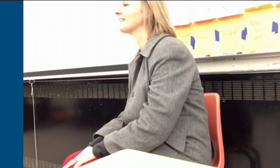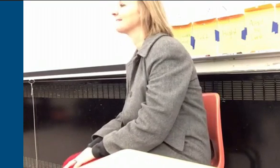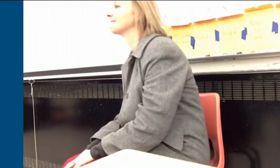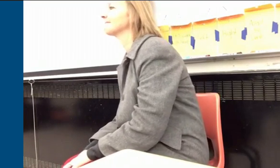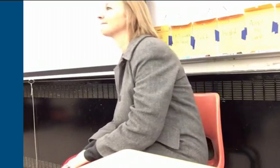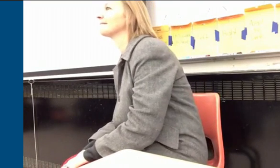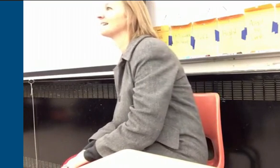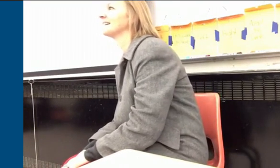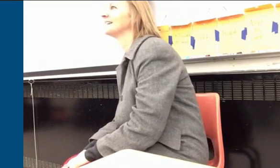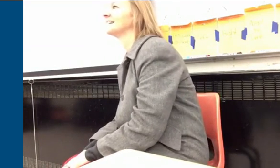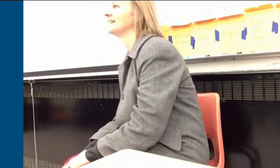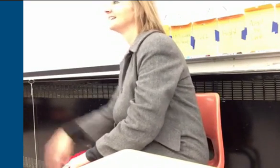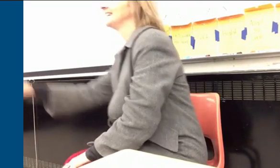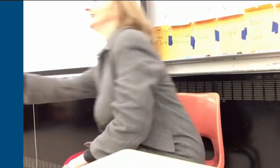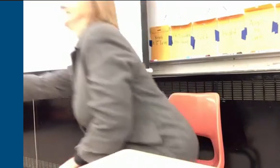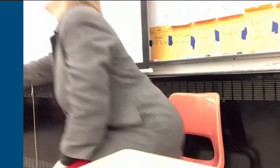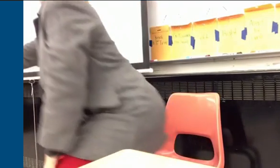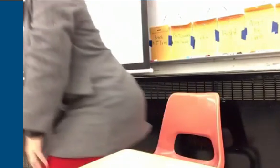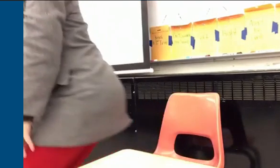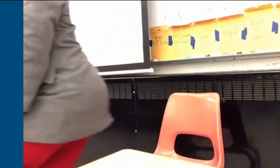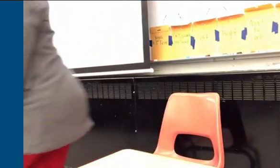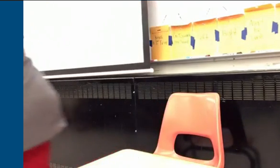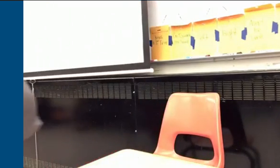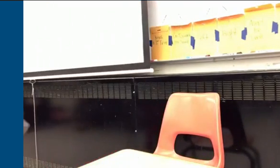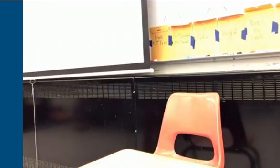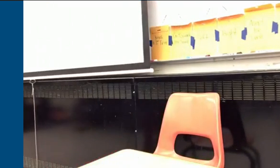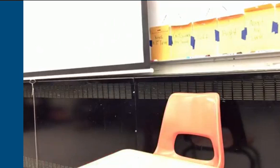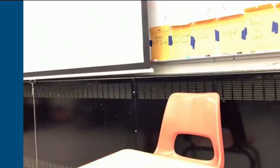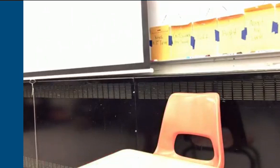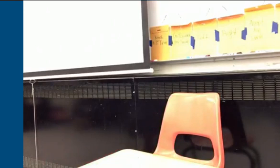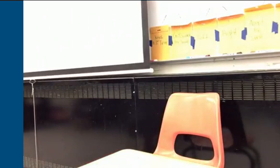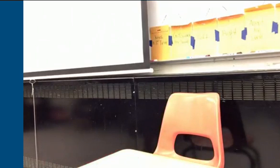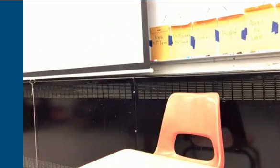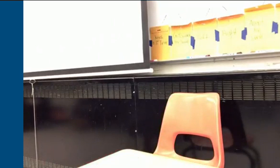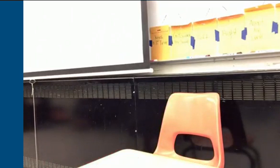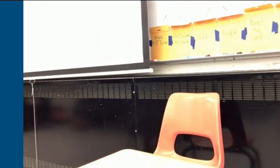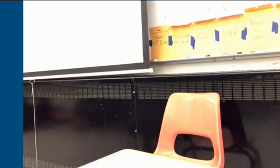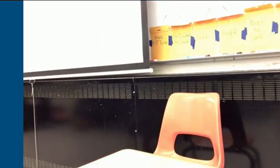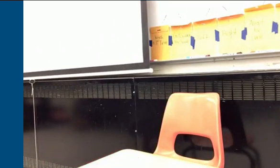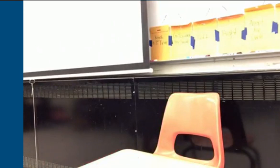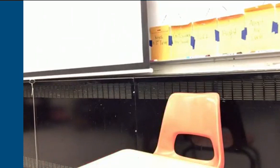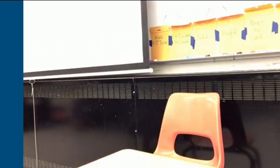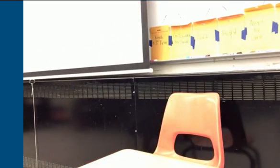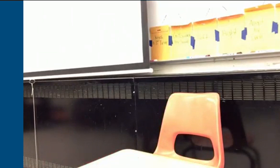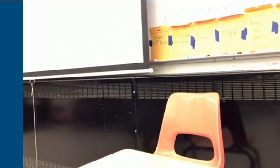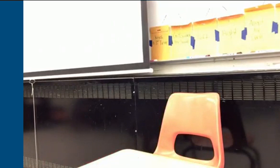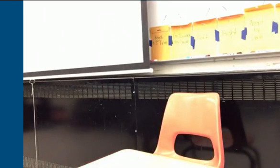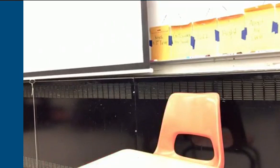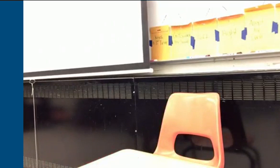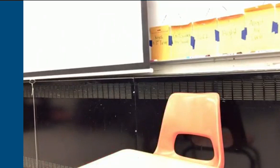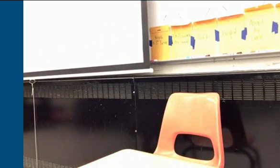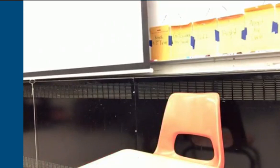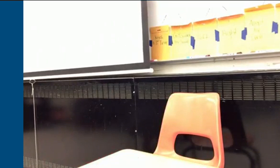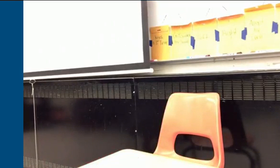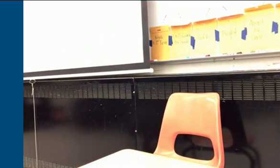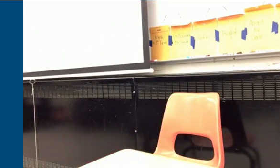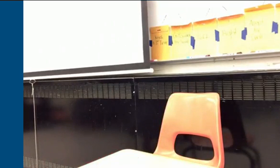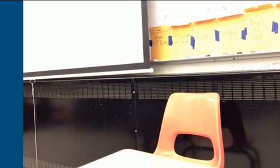10, 9, 8, 7,